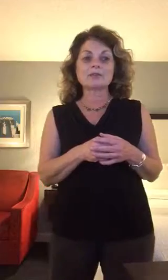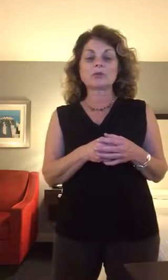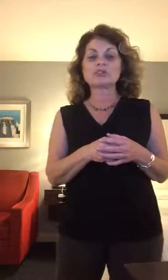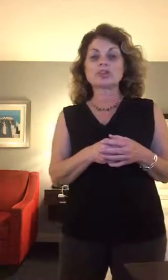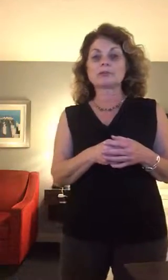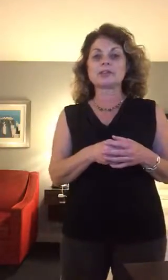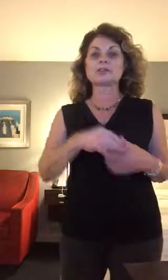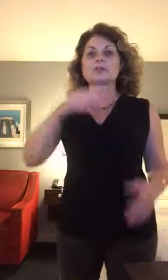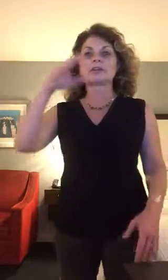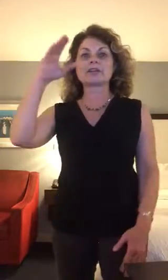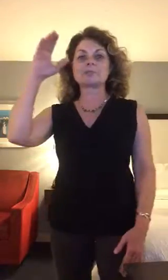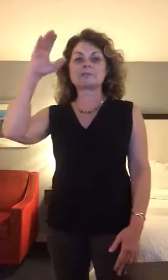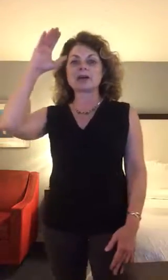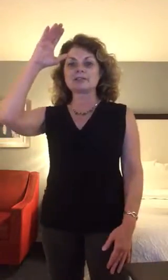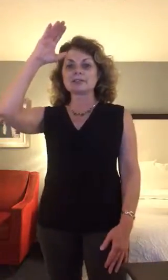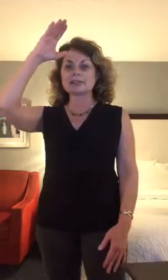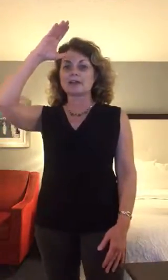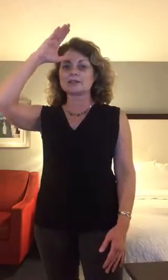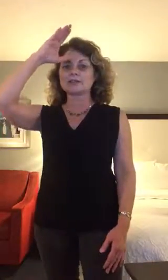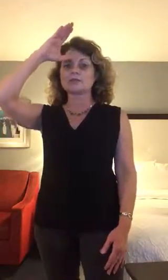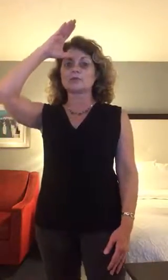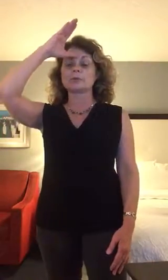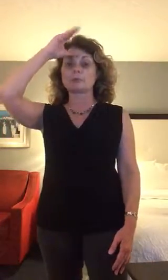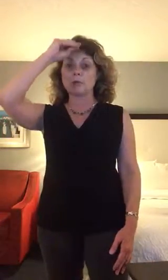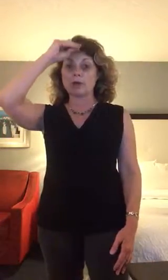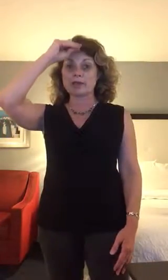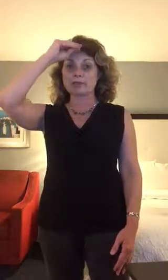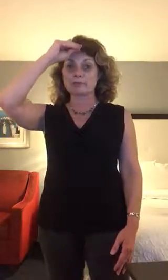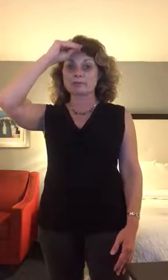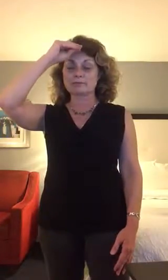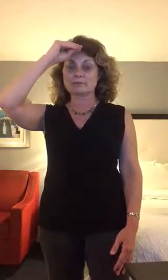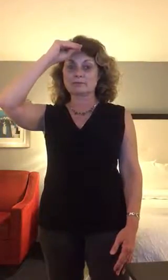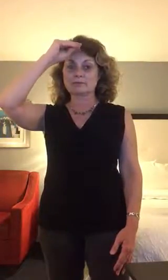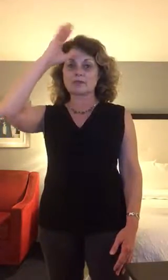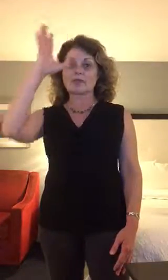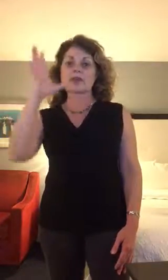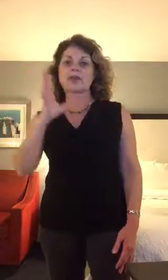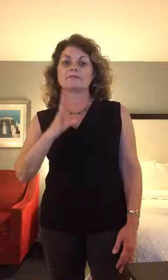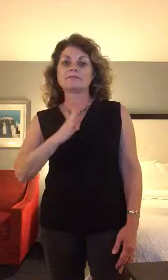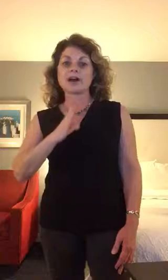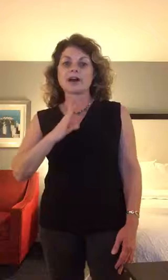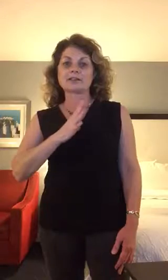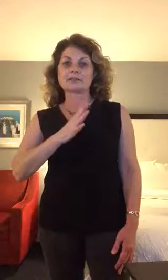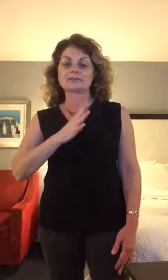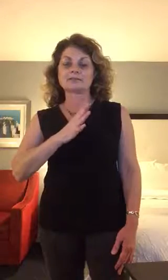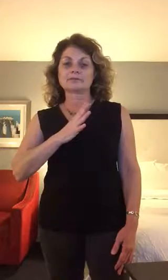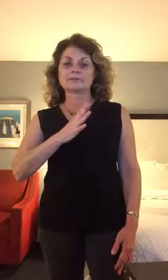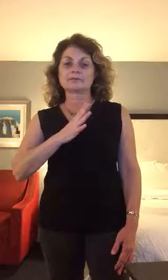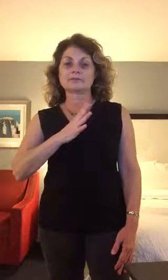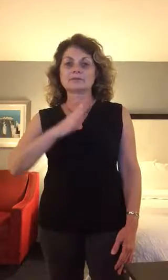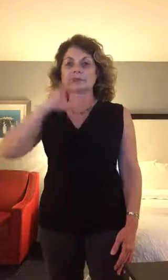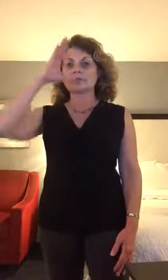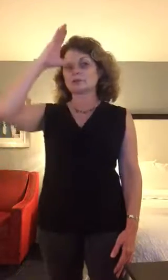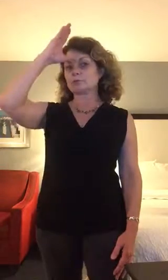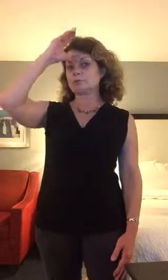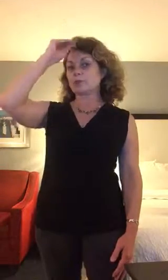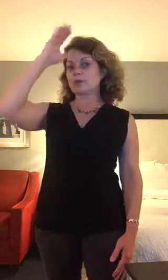or gentleman, we're going to combine the signs for boy and fine. Boy